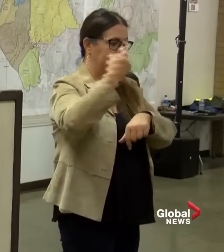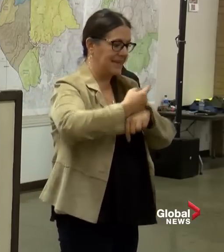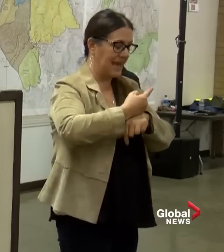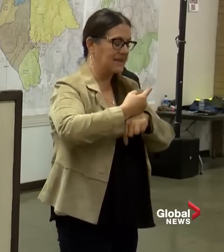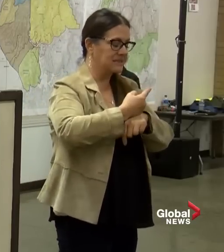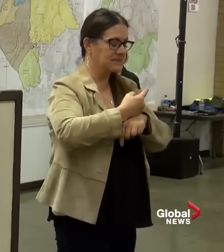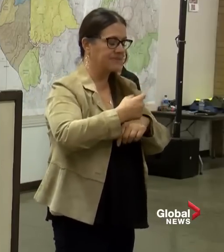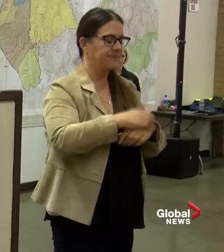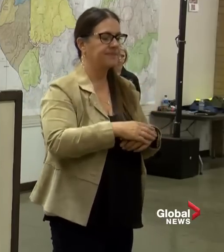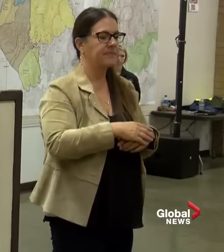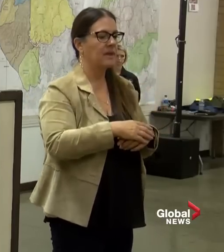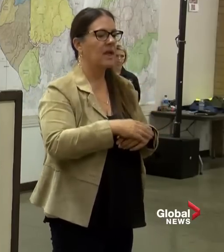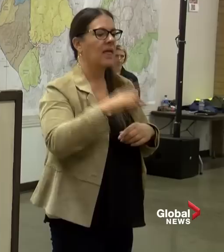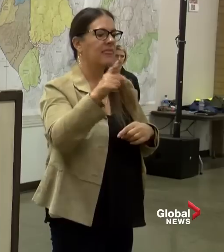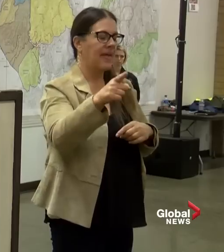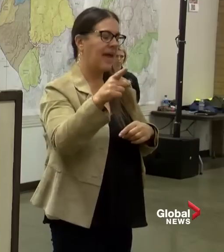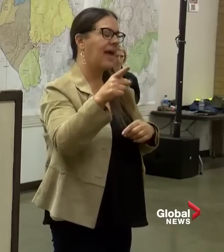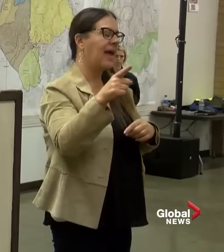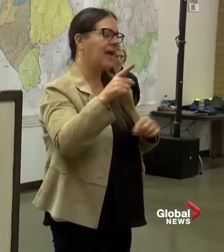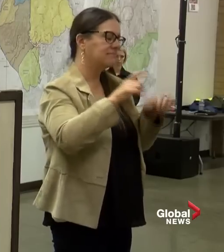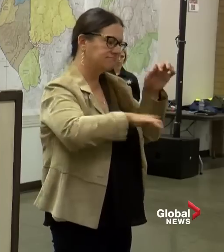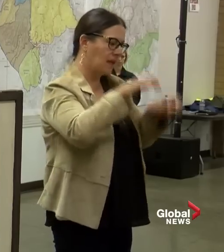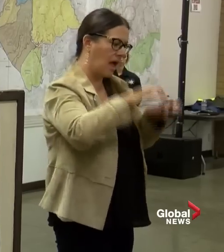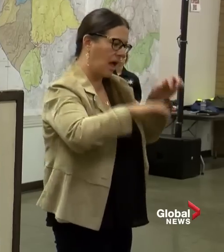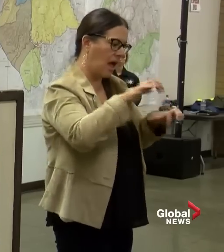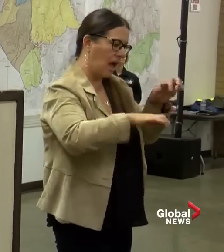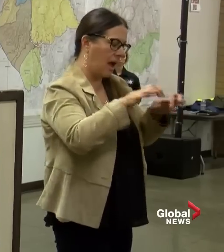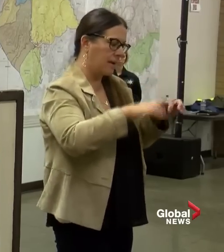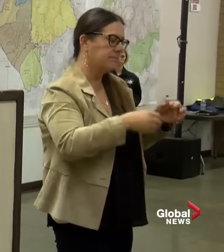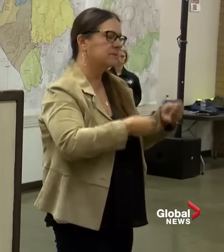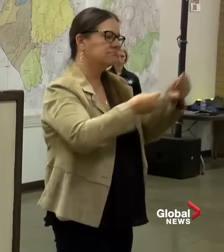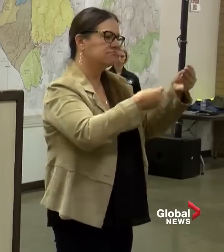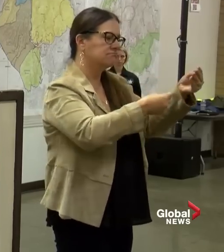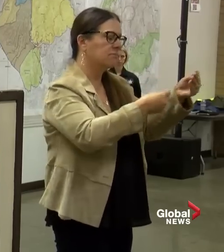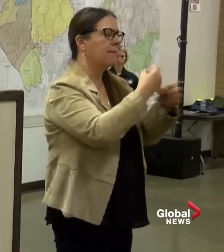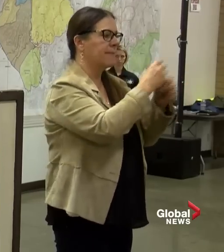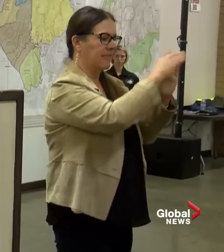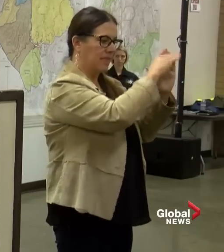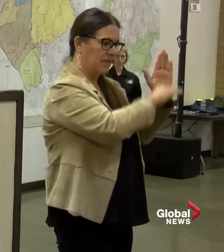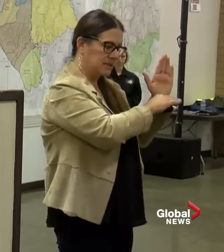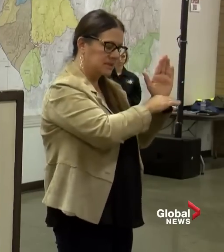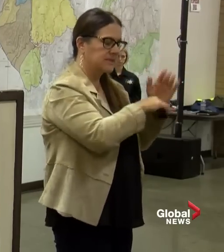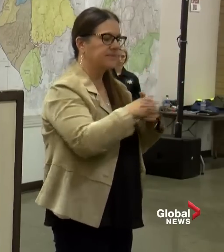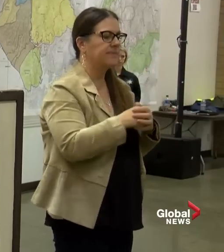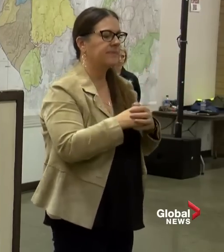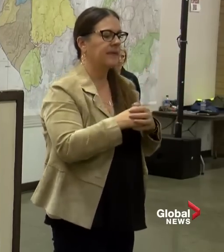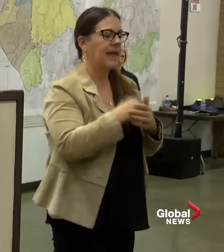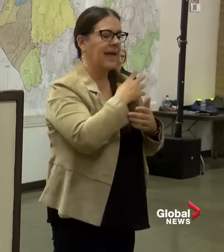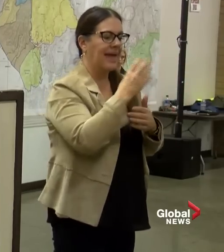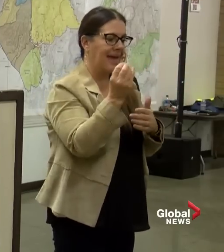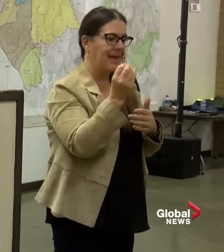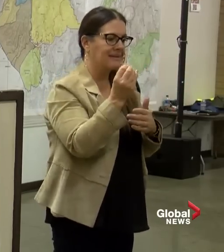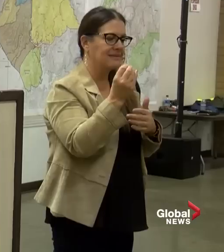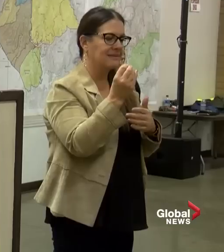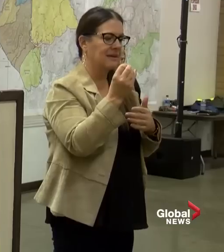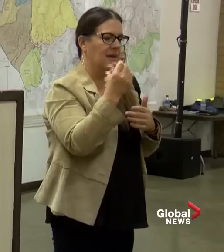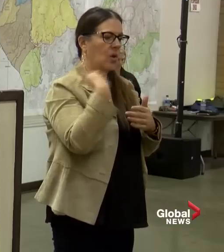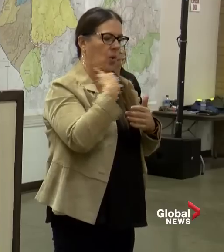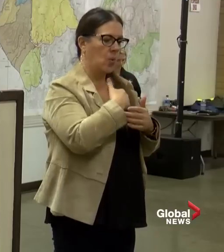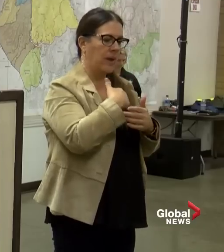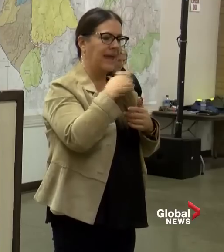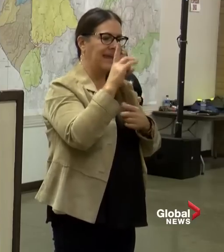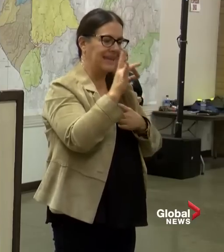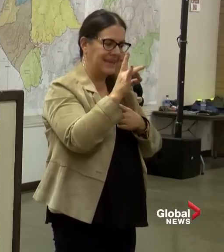chaotic, and they entered that information into our computer-aided dispatch system. We've gone through mined all of that data, and we've